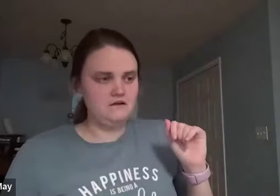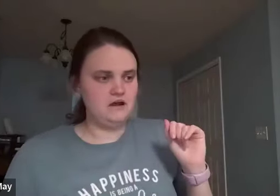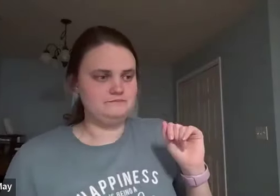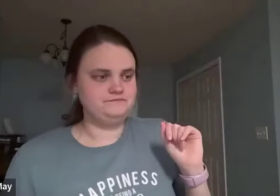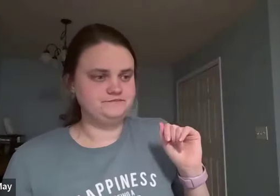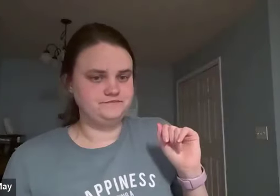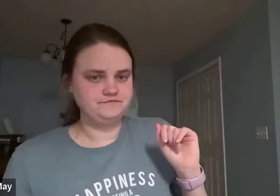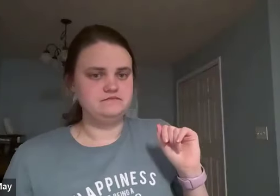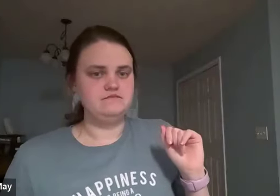Okay.